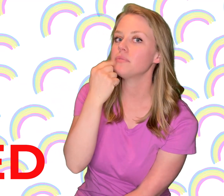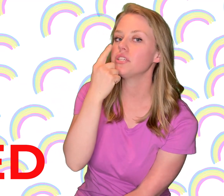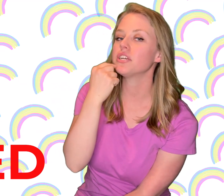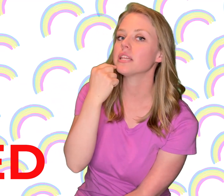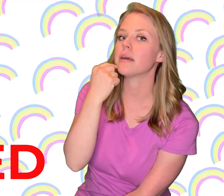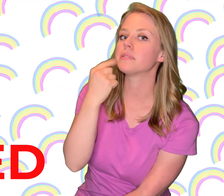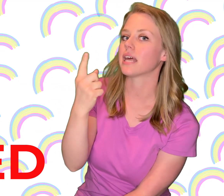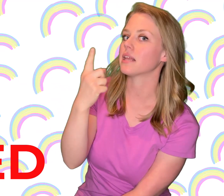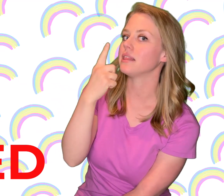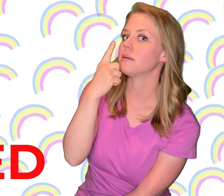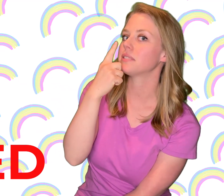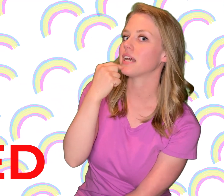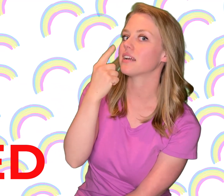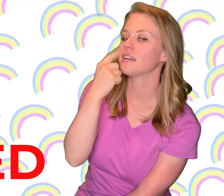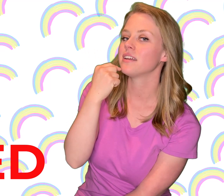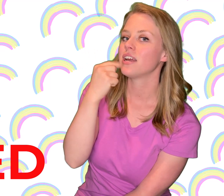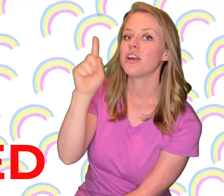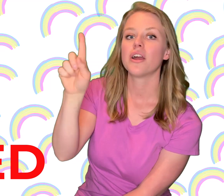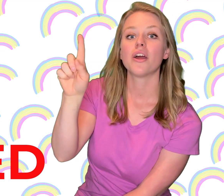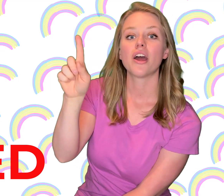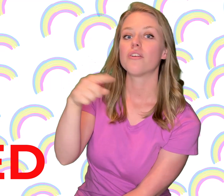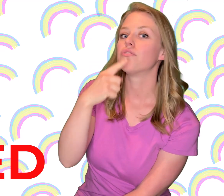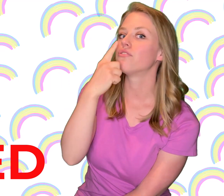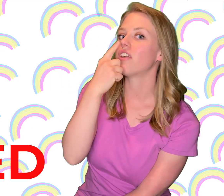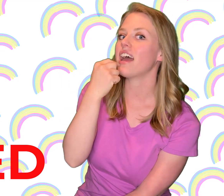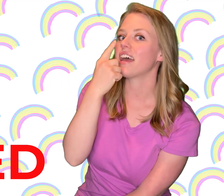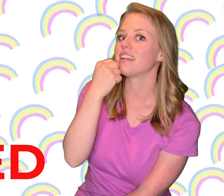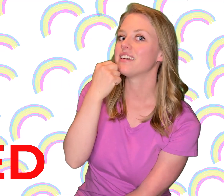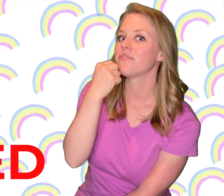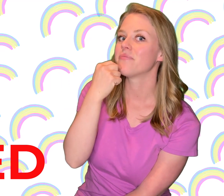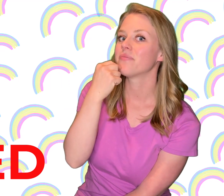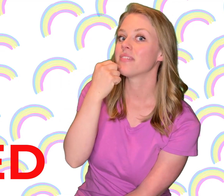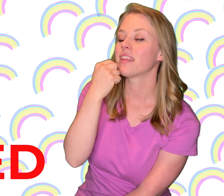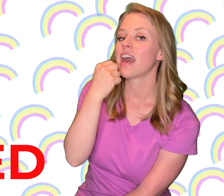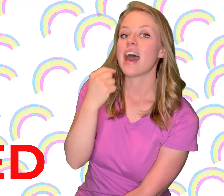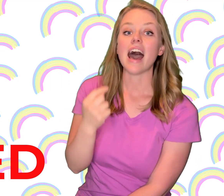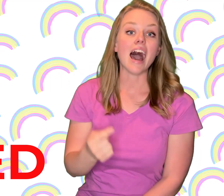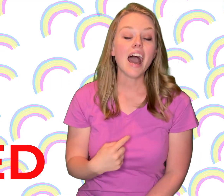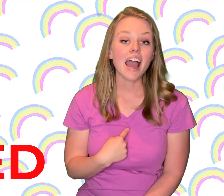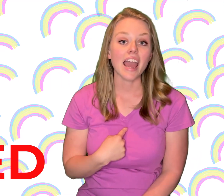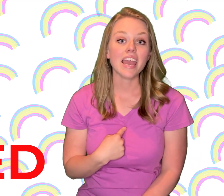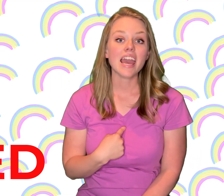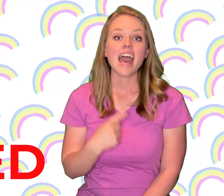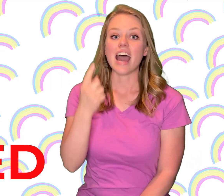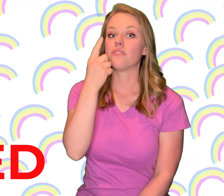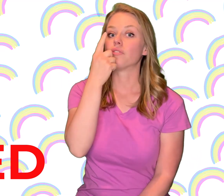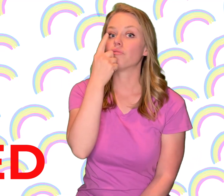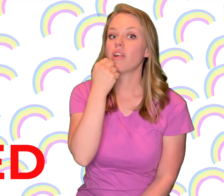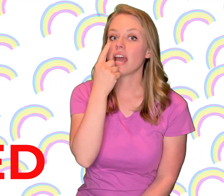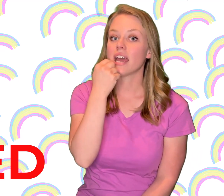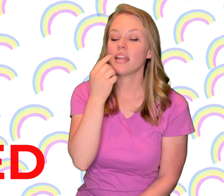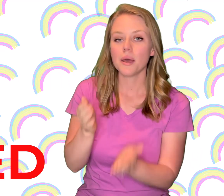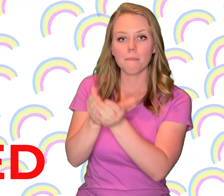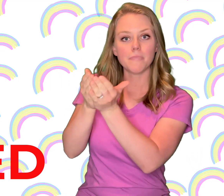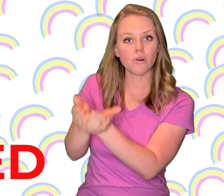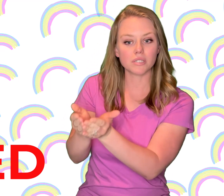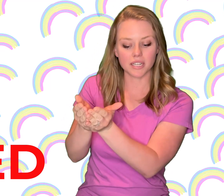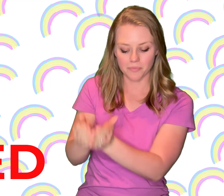your lips like lipstick. Red. I have a red boat.